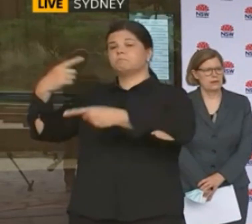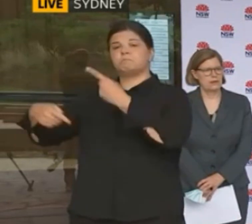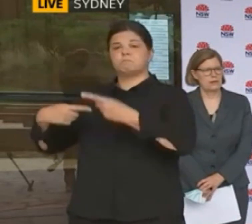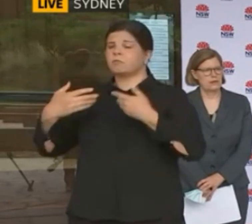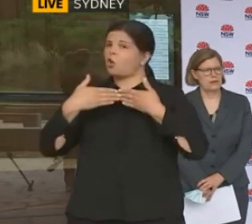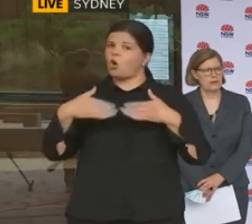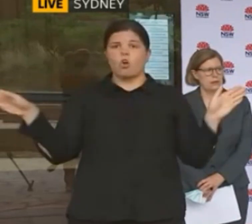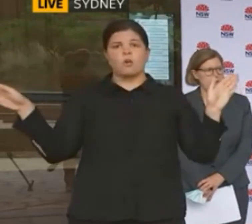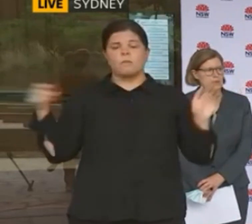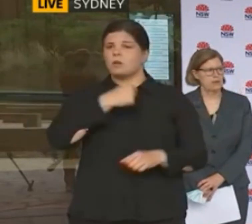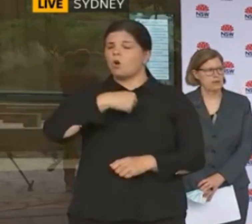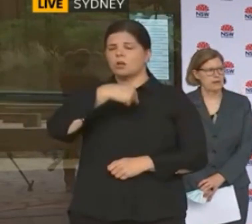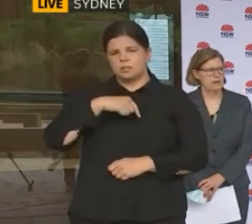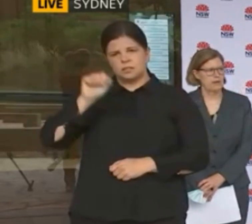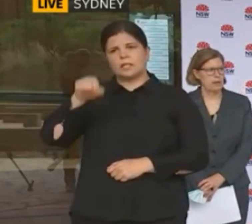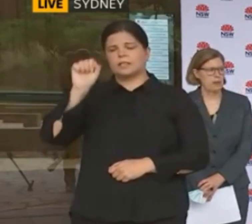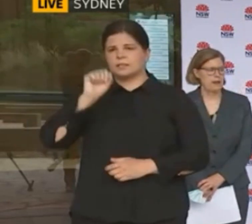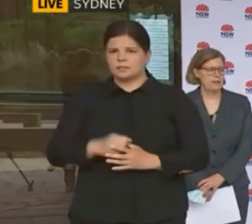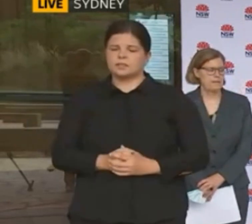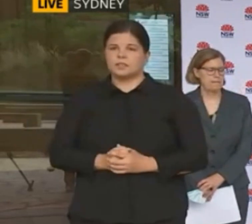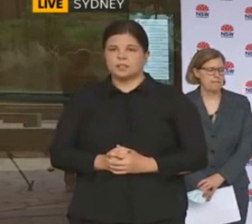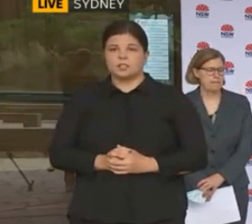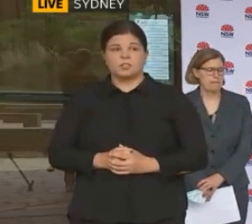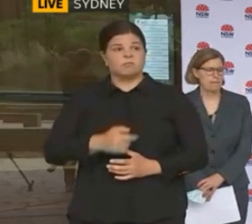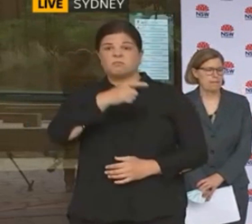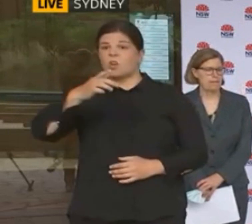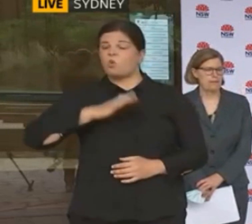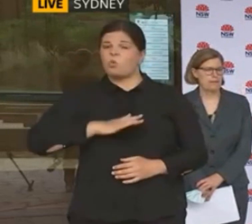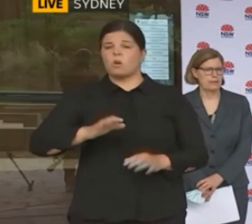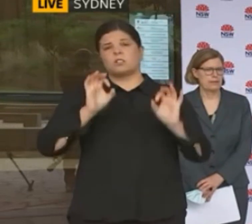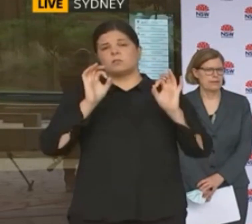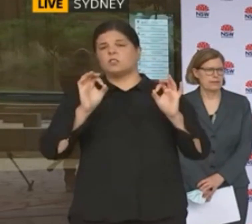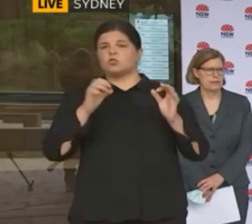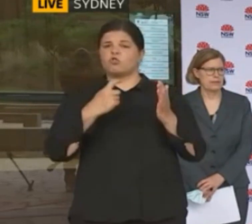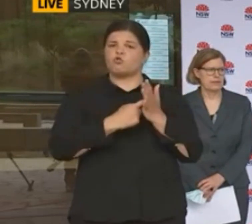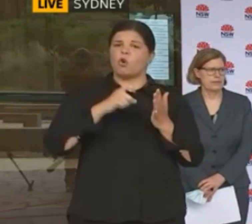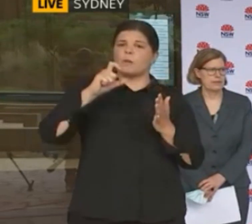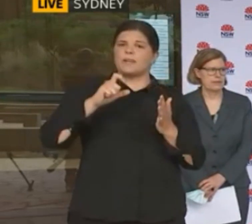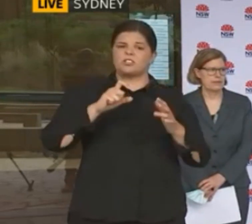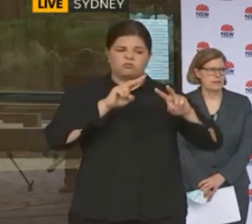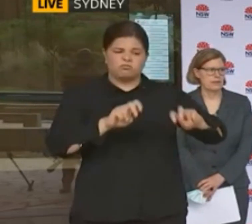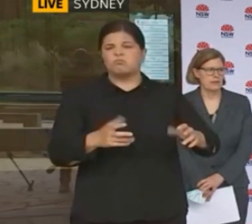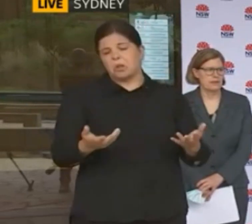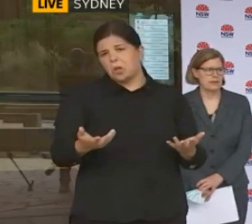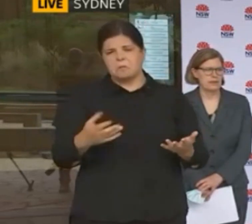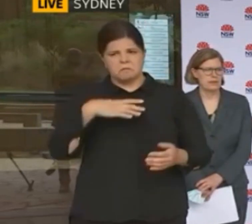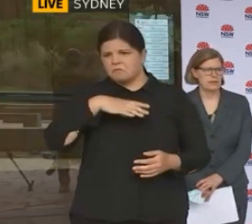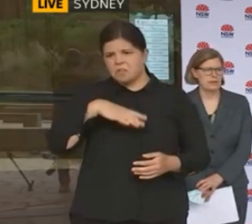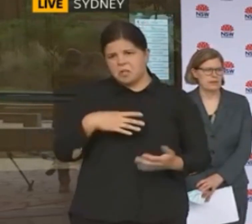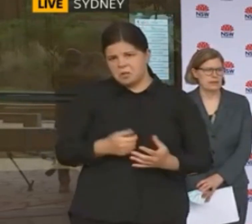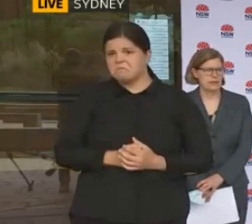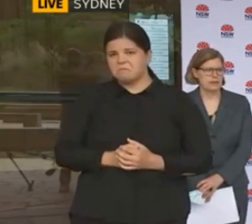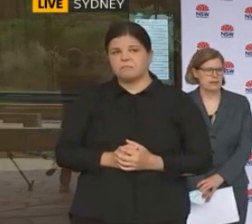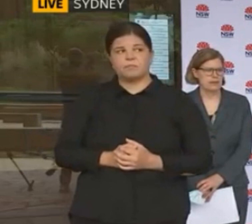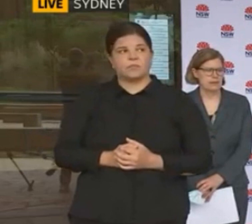possible, and if there's a public interest in looking at things more closely at various parts of the pandemic, well, we're open to that. But I certainly